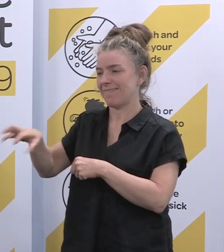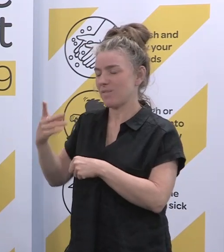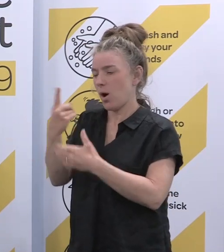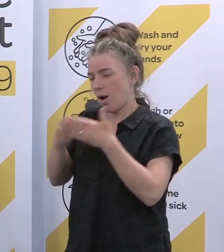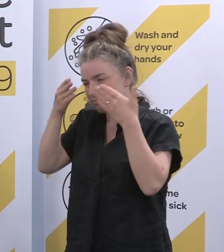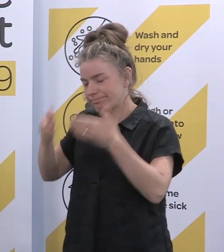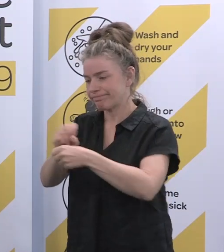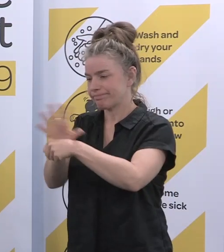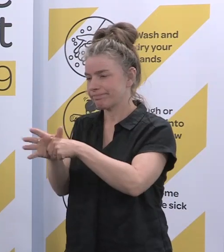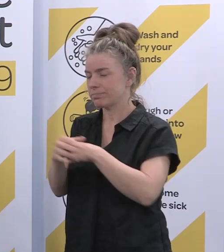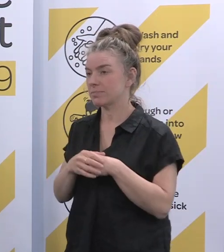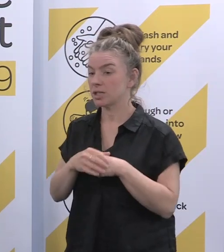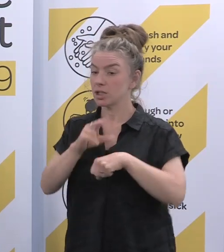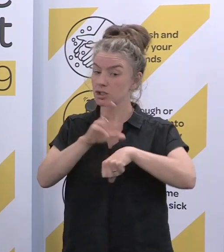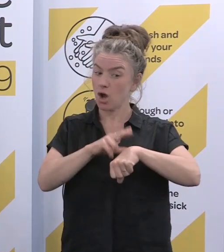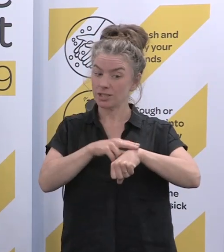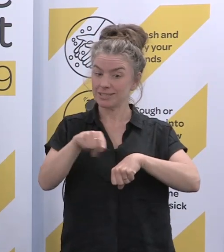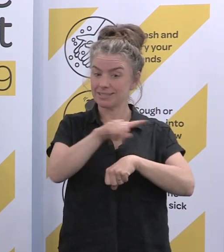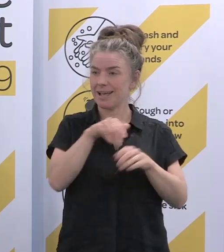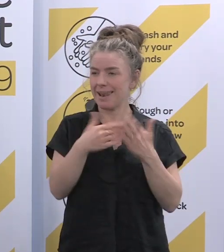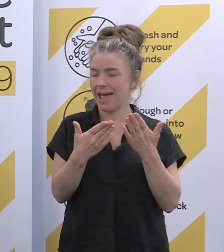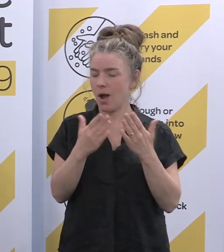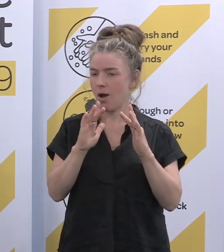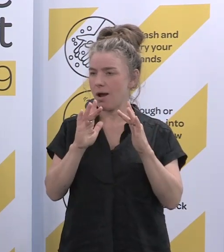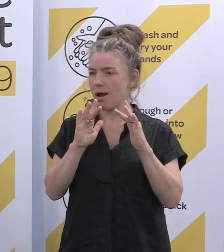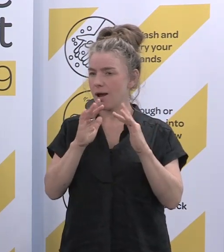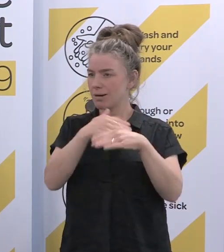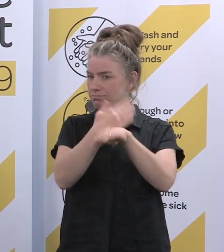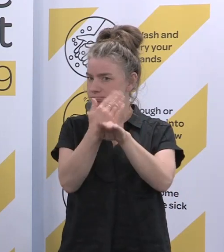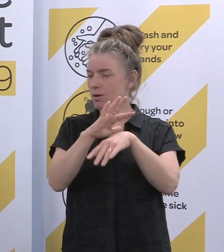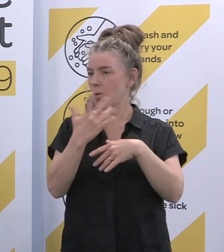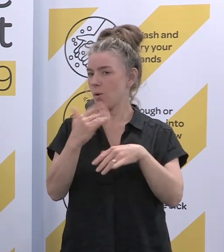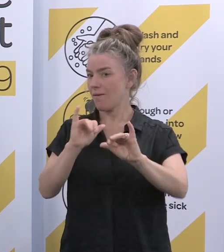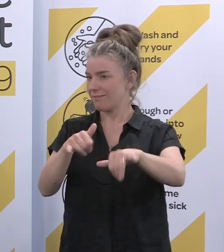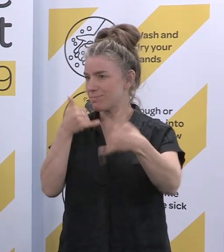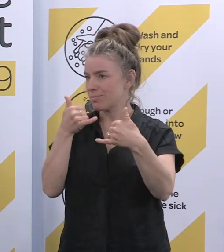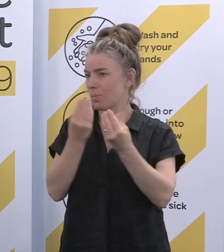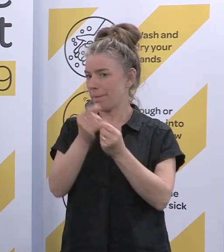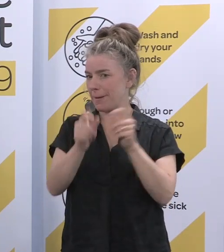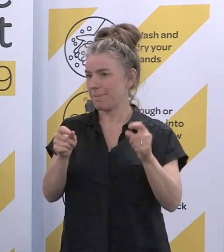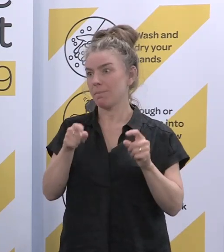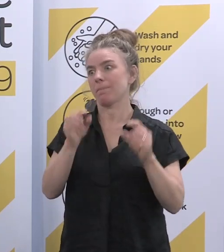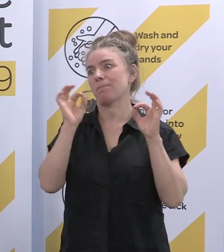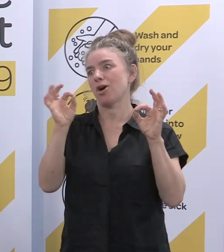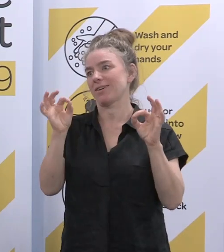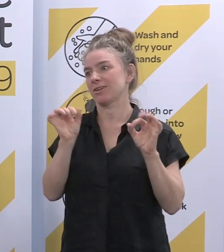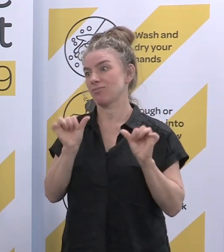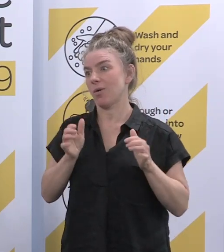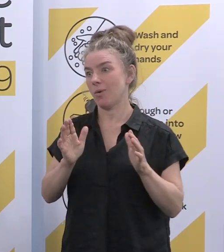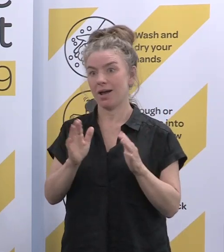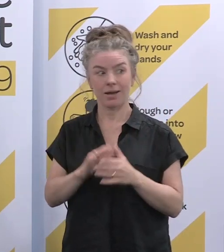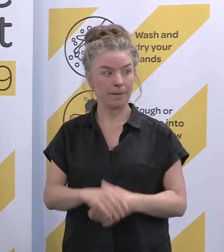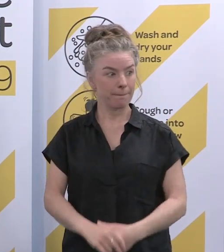you've seen general practice now moving to more online or phone-based consultations, which is ideal and very appropriate at this point. There